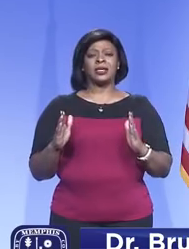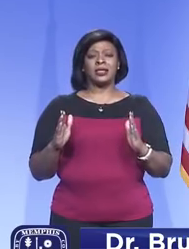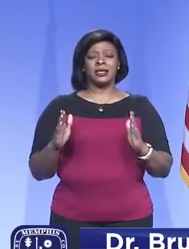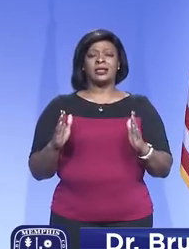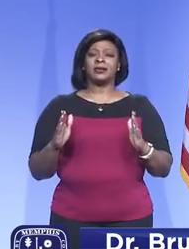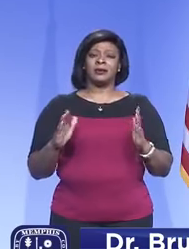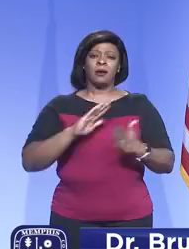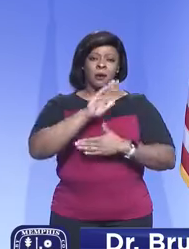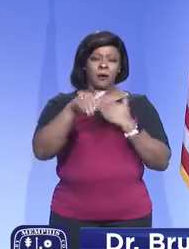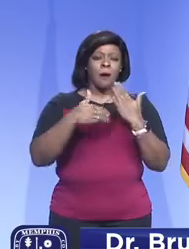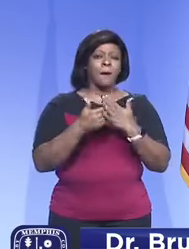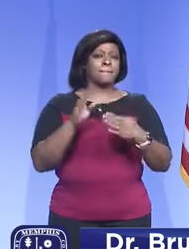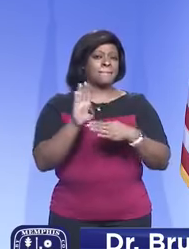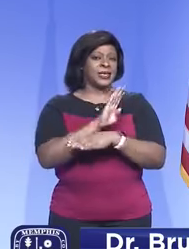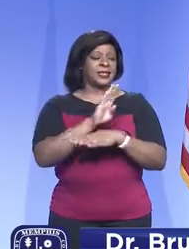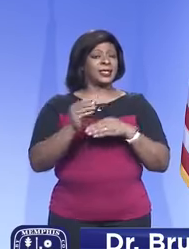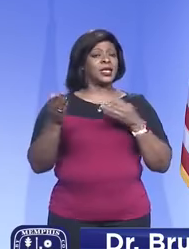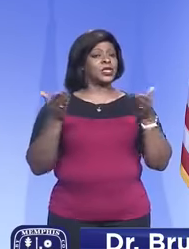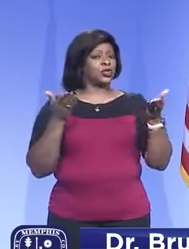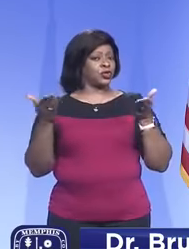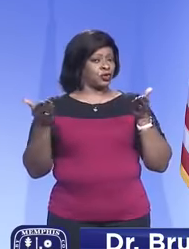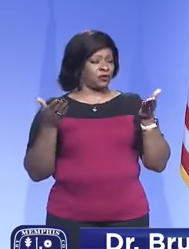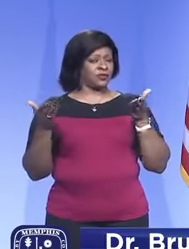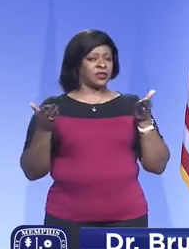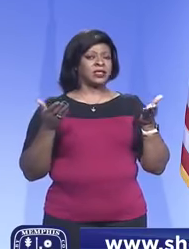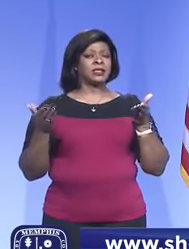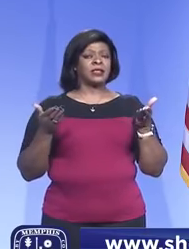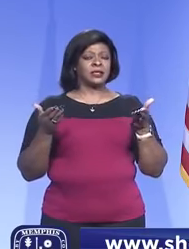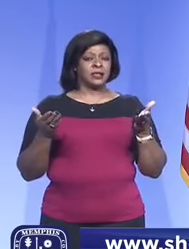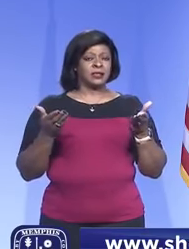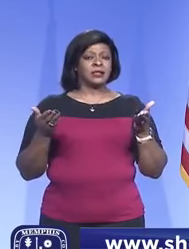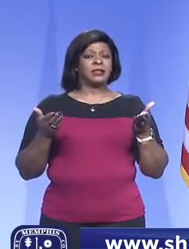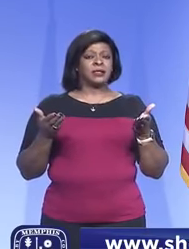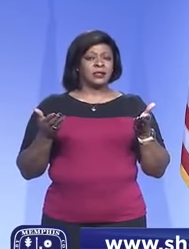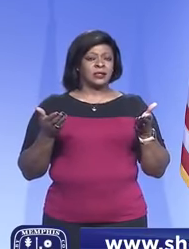pretty much all businesses and services to